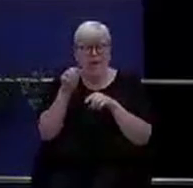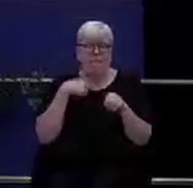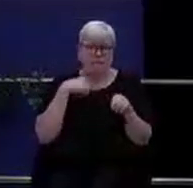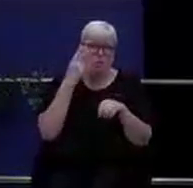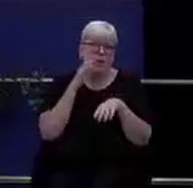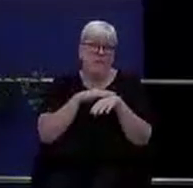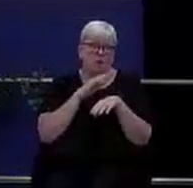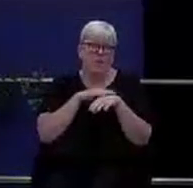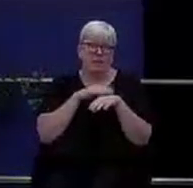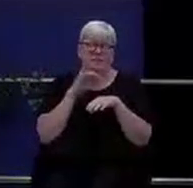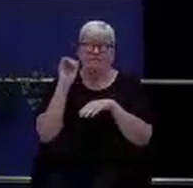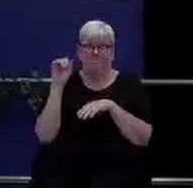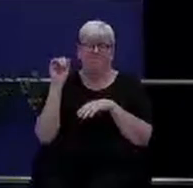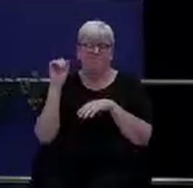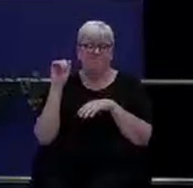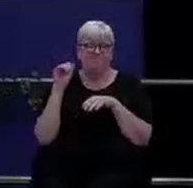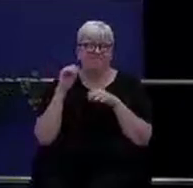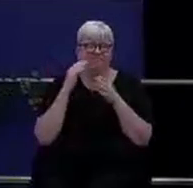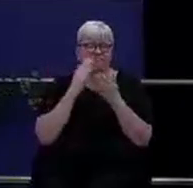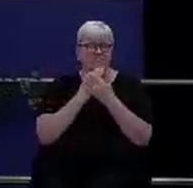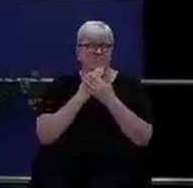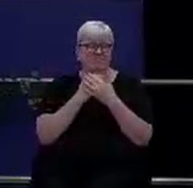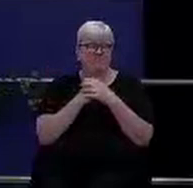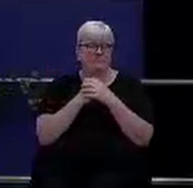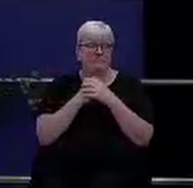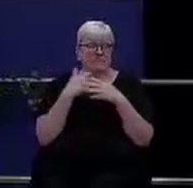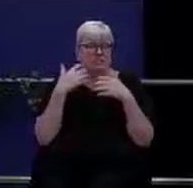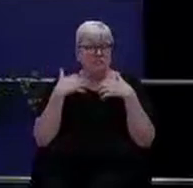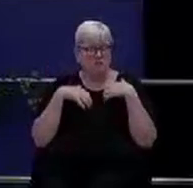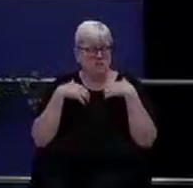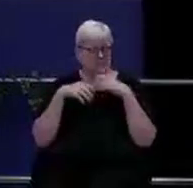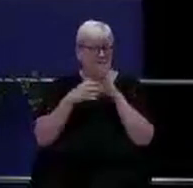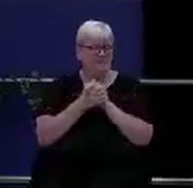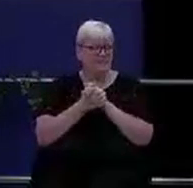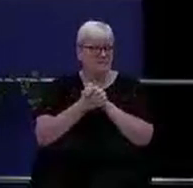They bear grudges in a very spectacular way.